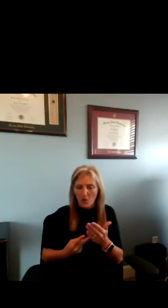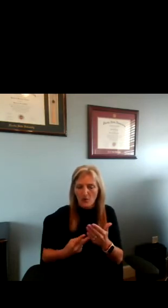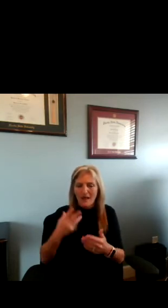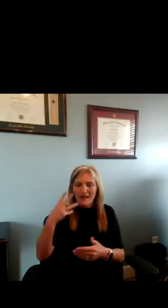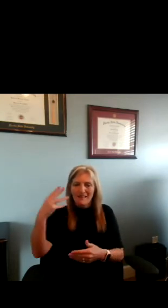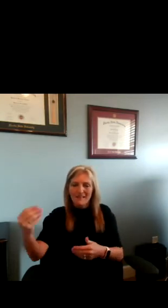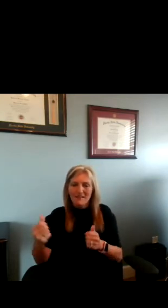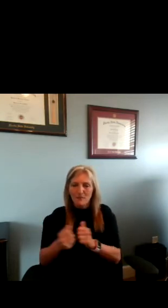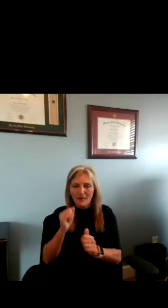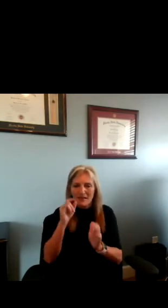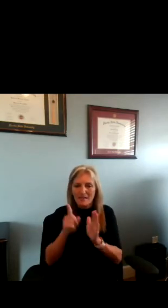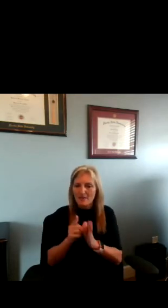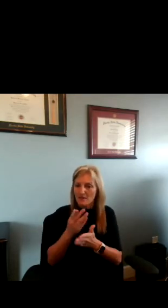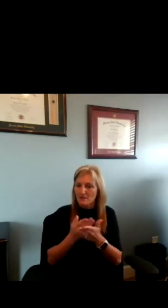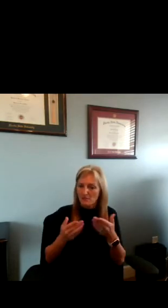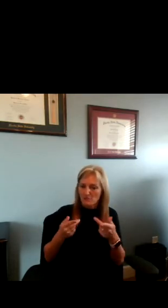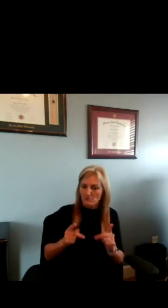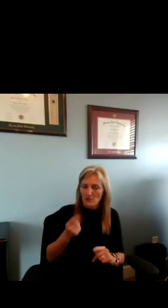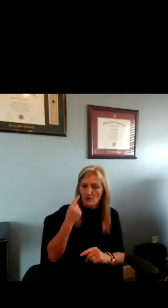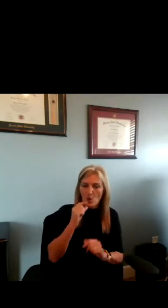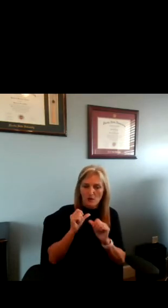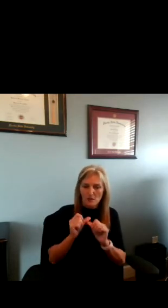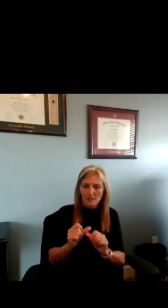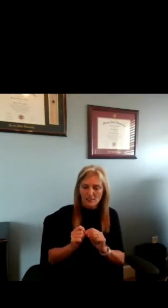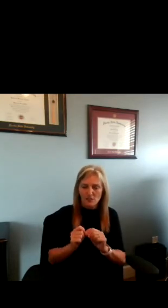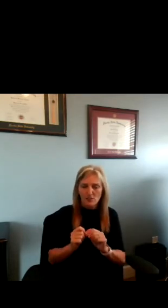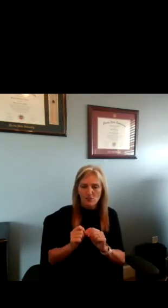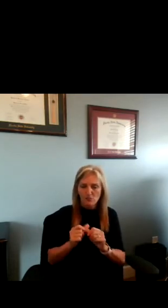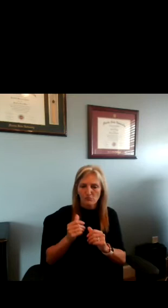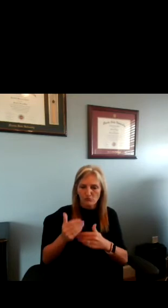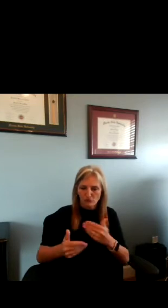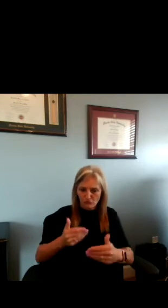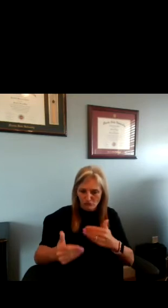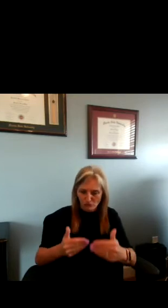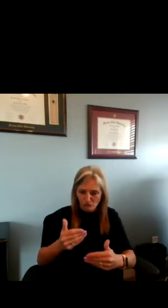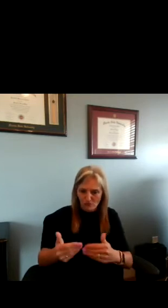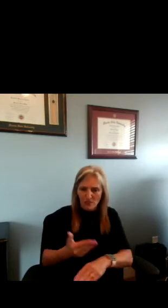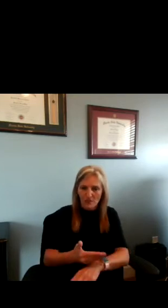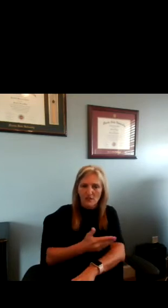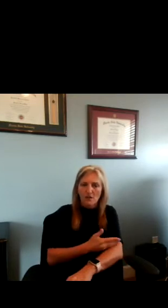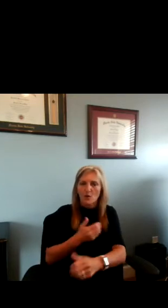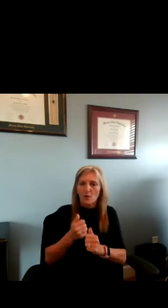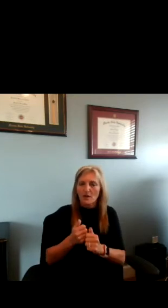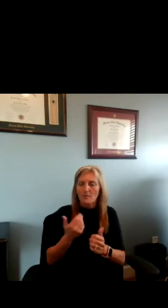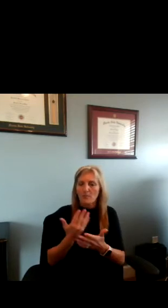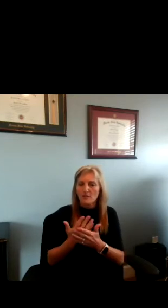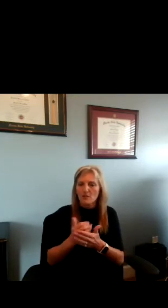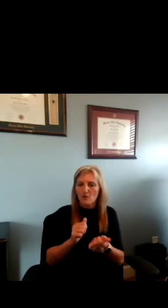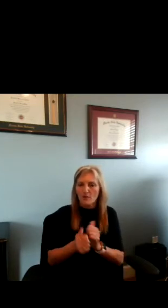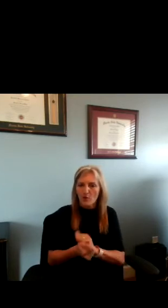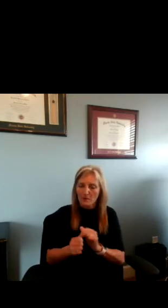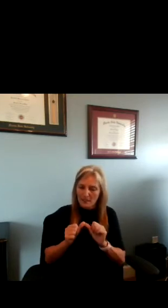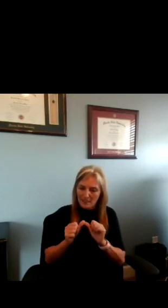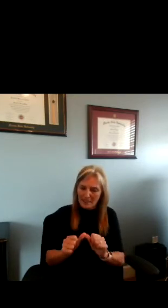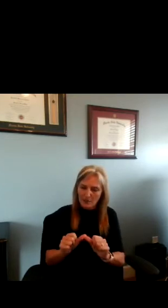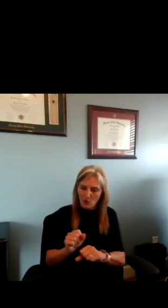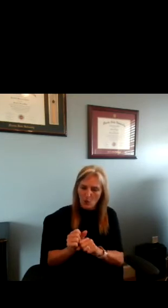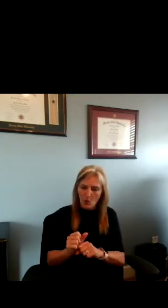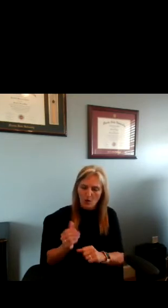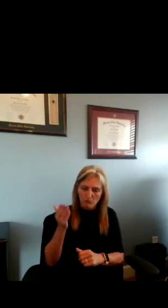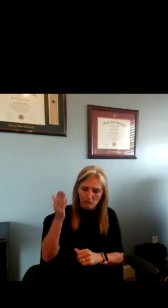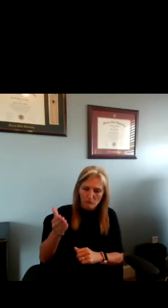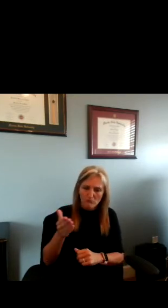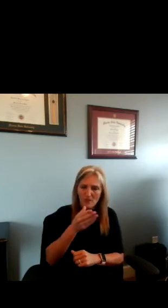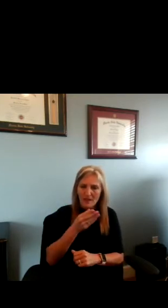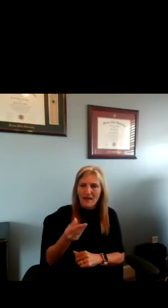identifying some opportunities for continued momentum on prison reform and pushing this work forward in the sites that are part